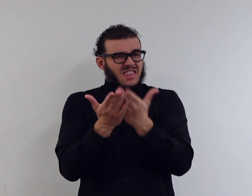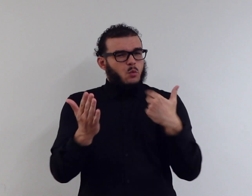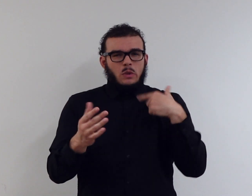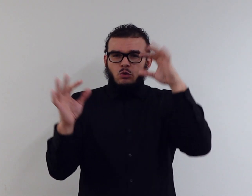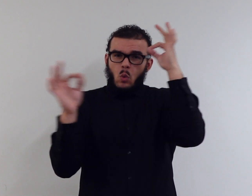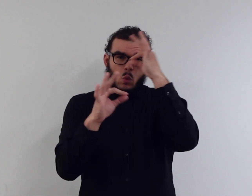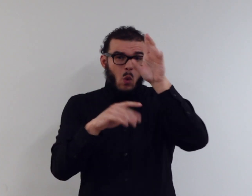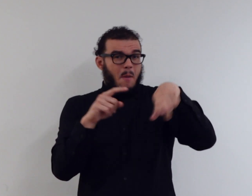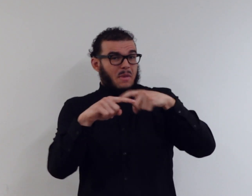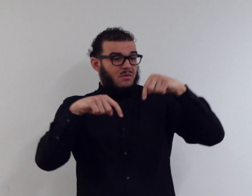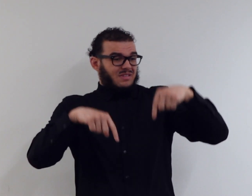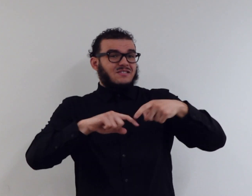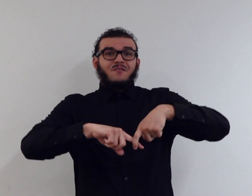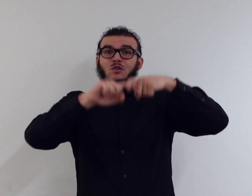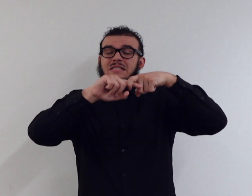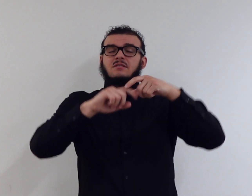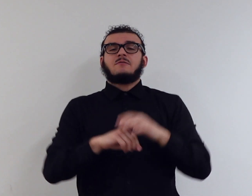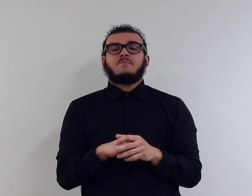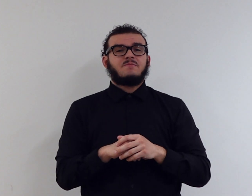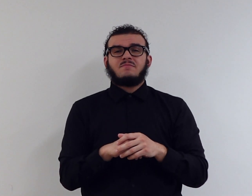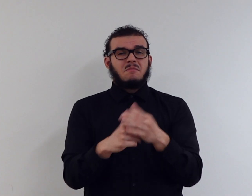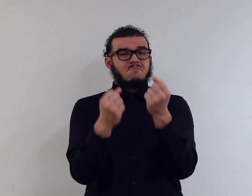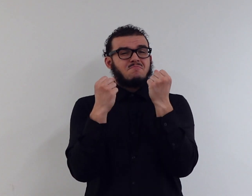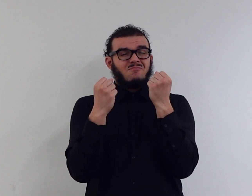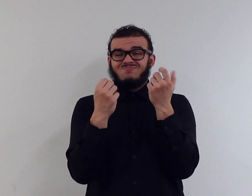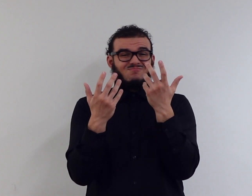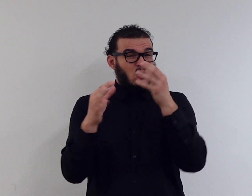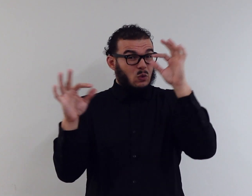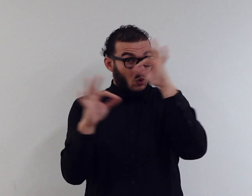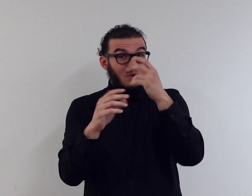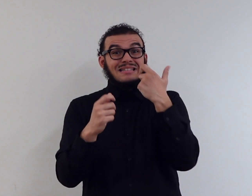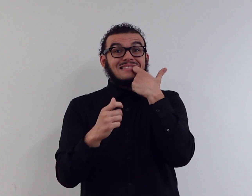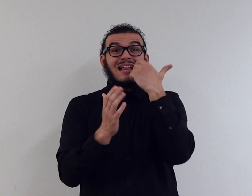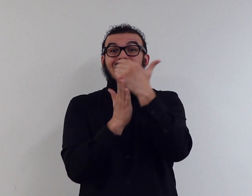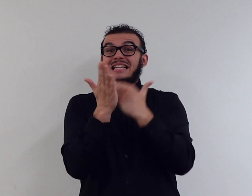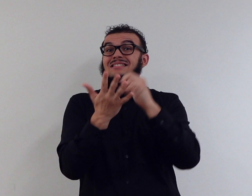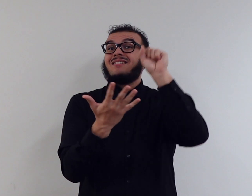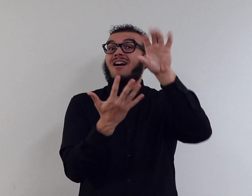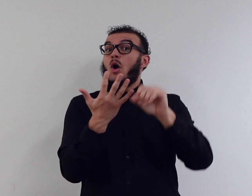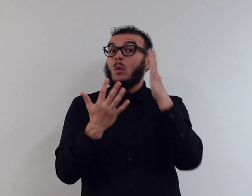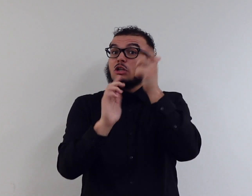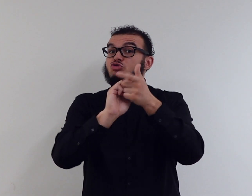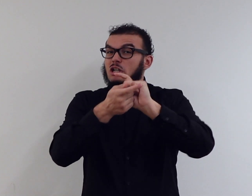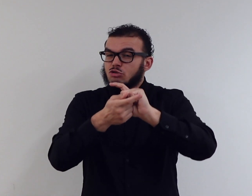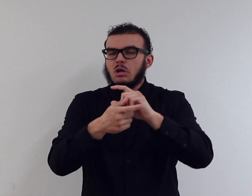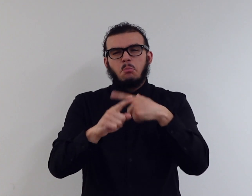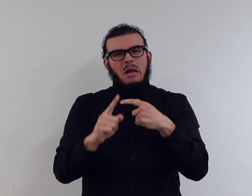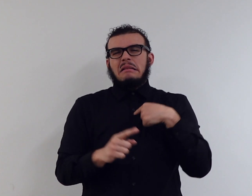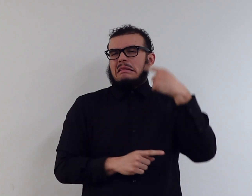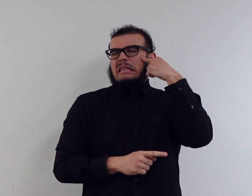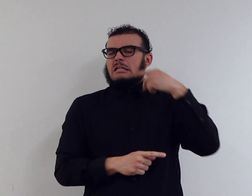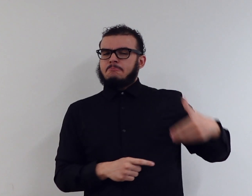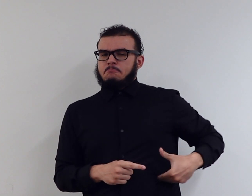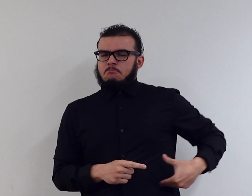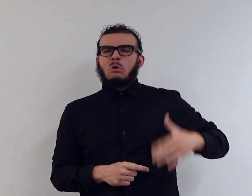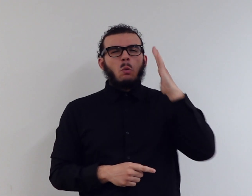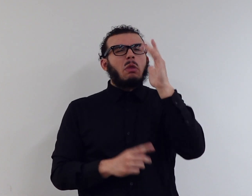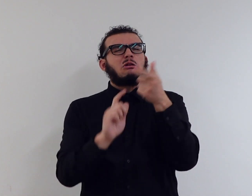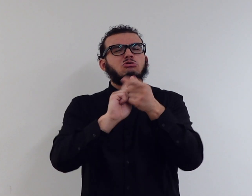this freeze. We don't know if the lists we shared will change, but we think they probably will. The